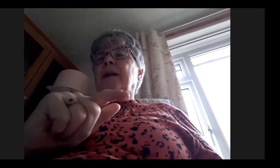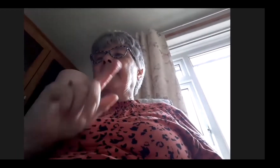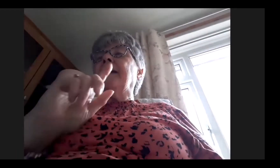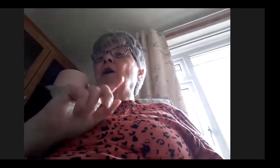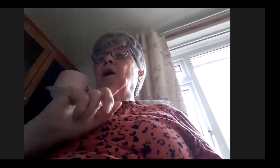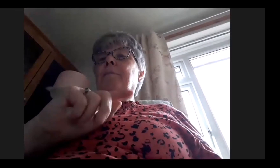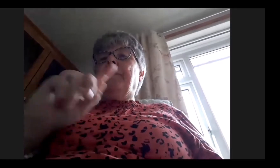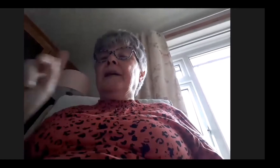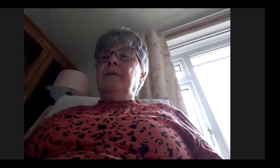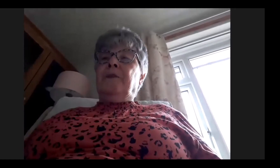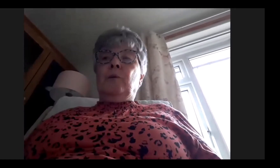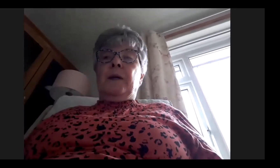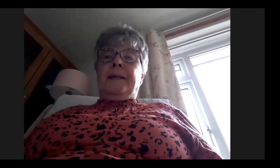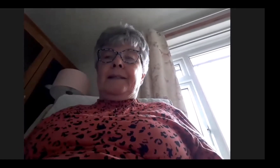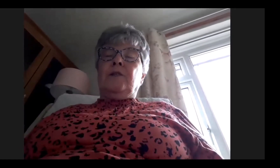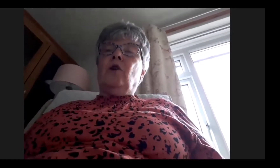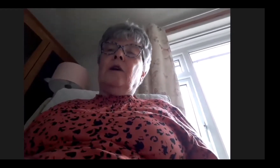separately, maybe in a few weeks' time.